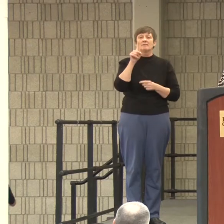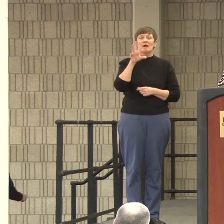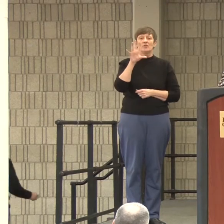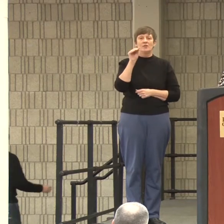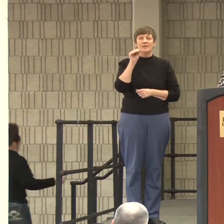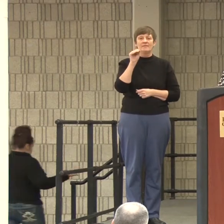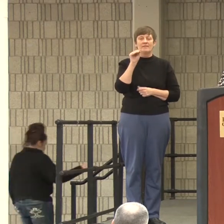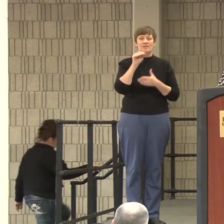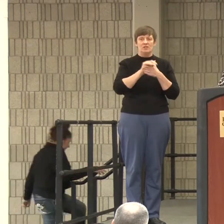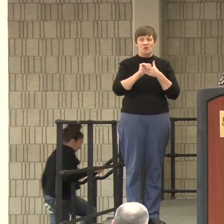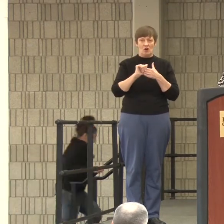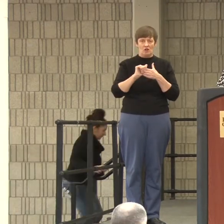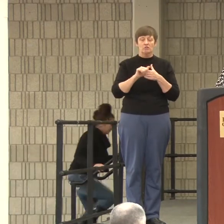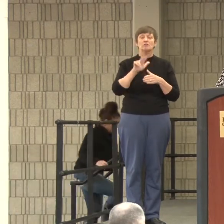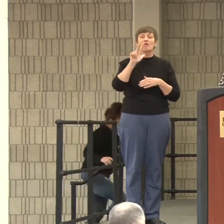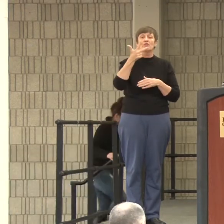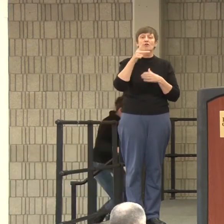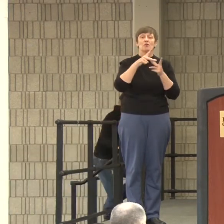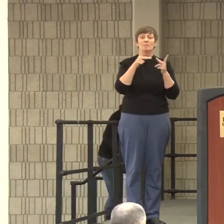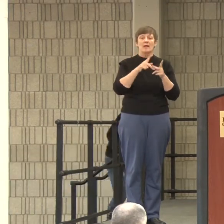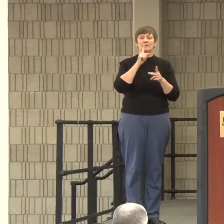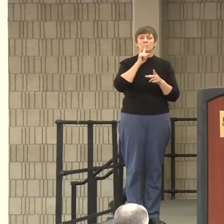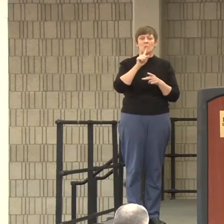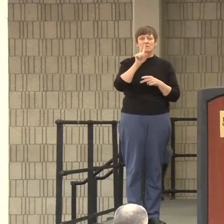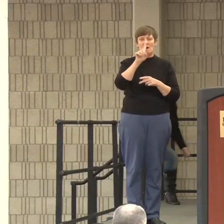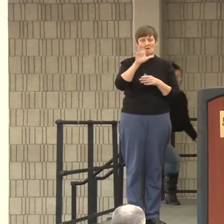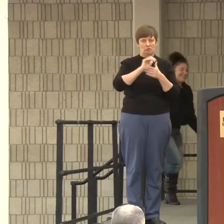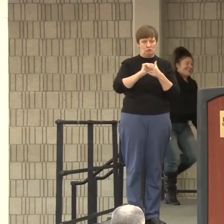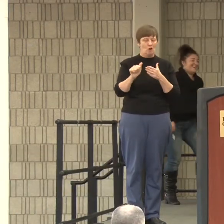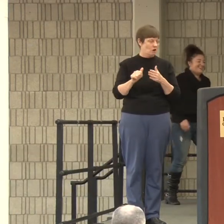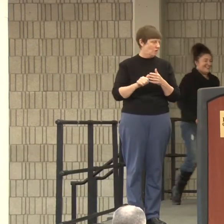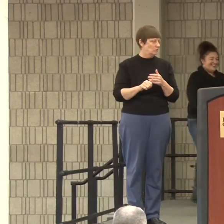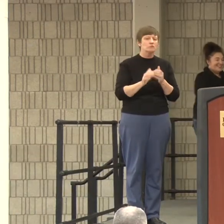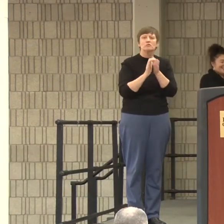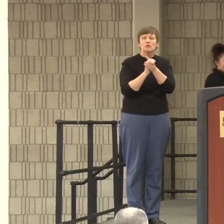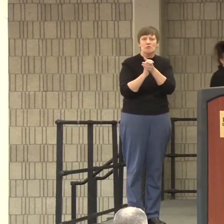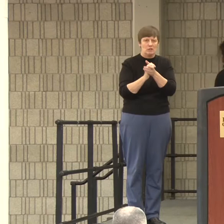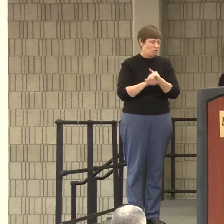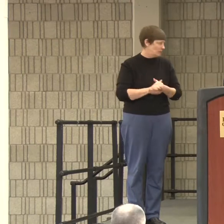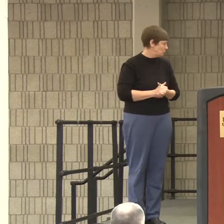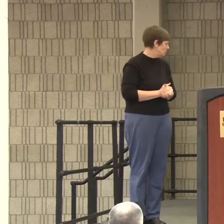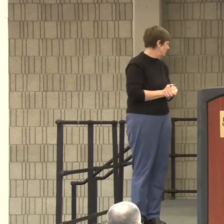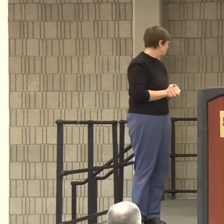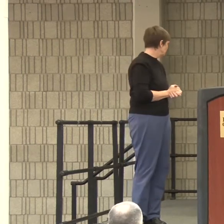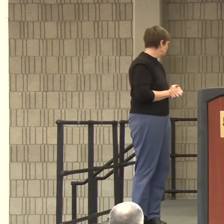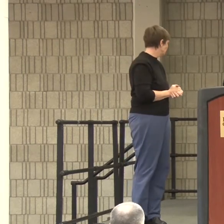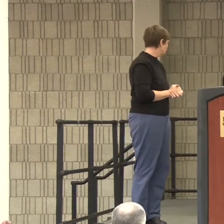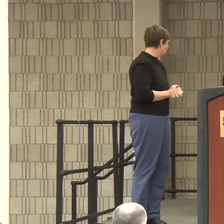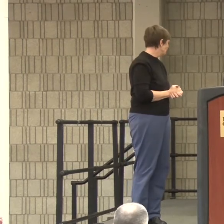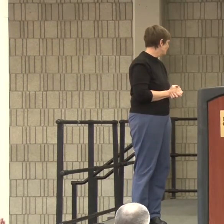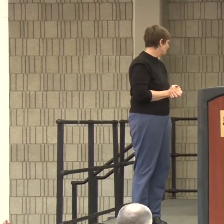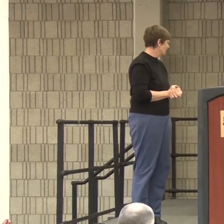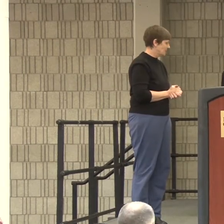$150. And the third place was 100. Congratulations.